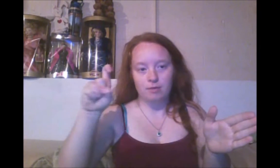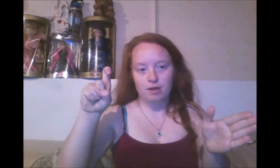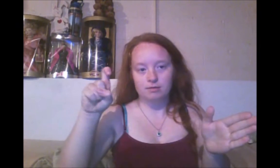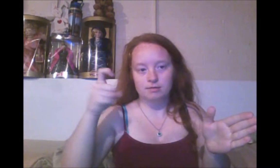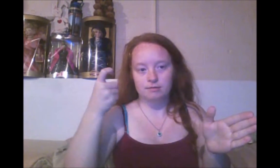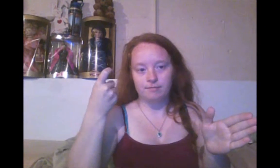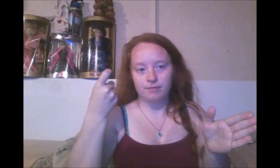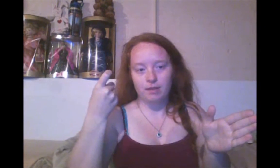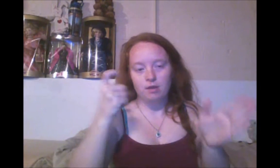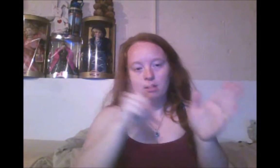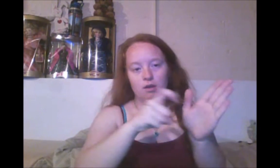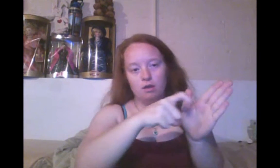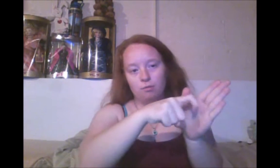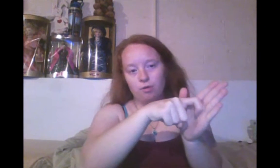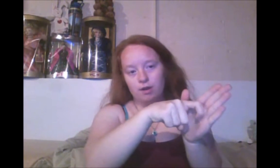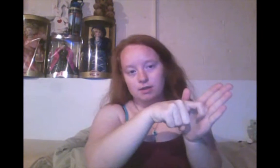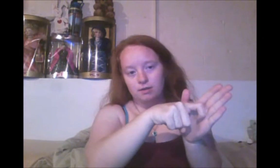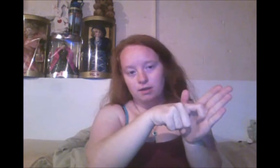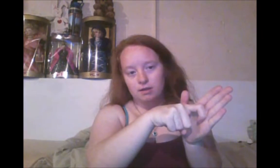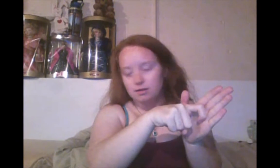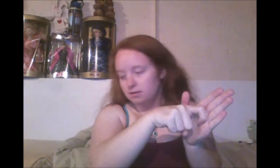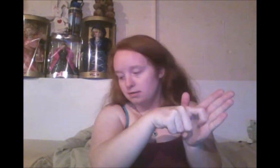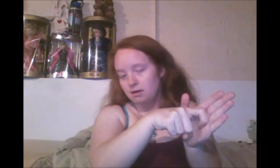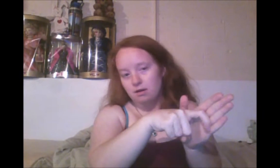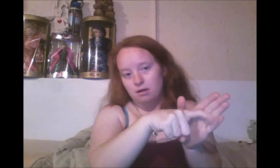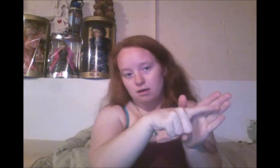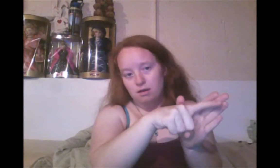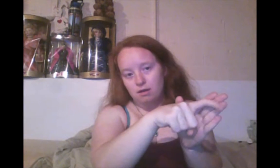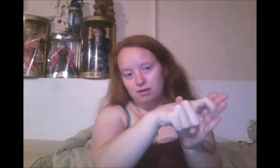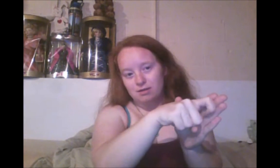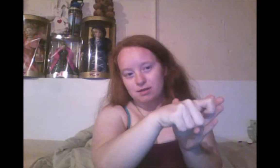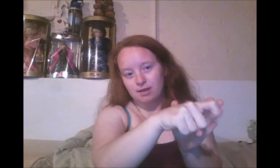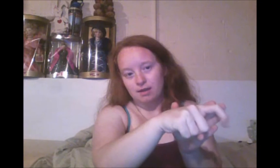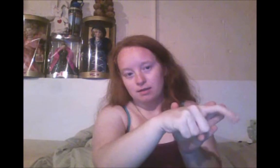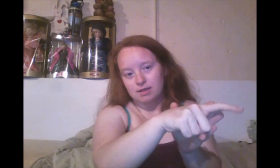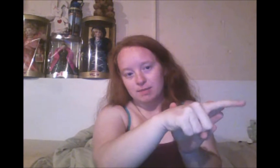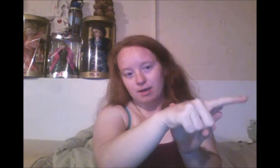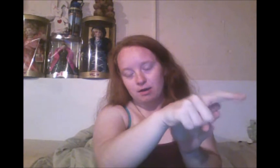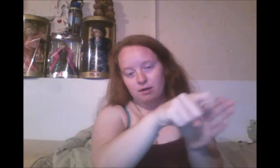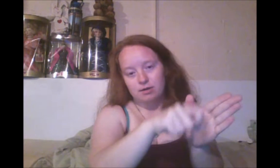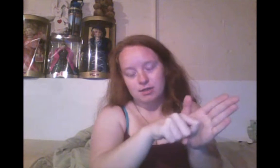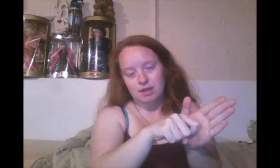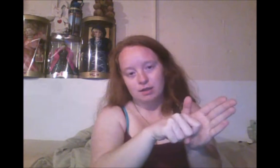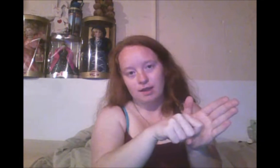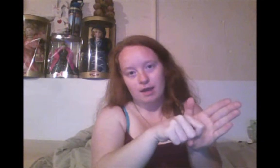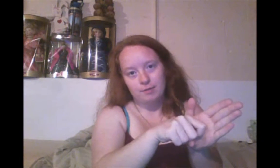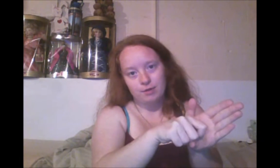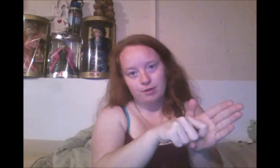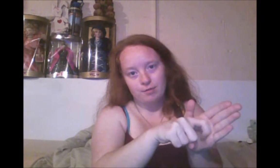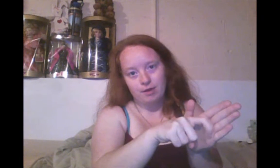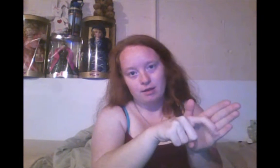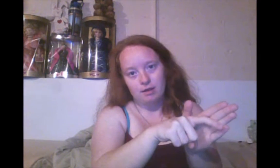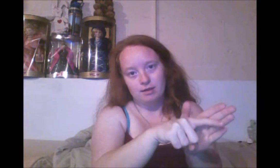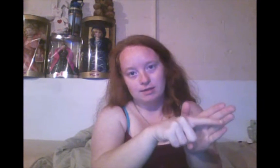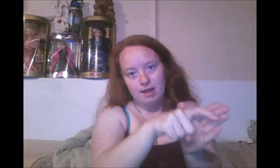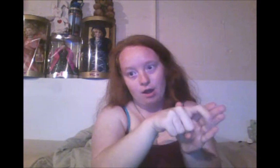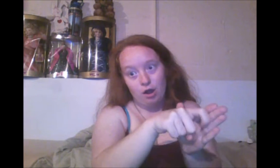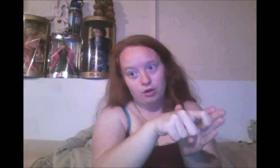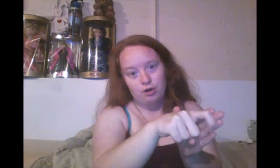X? Put it down like this. It's just like the spider, or just like the caterpillar, but it's not on your arm,